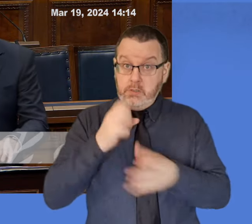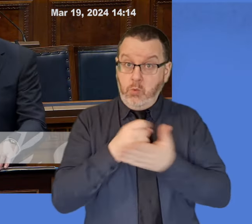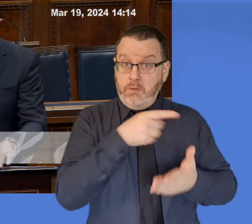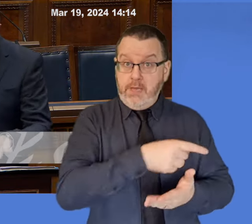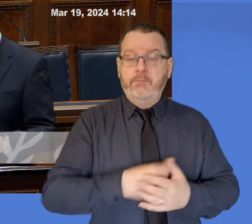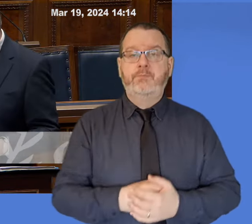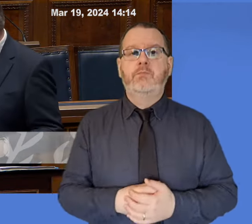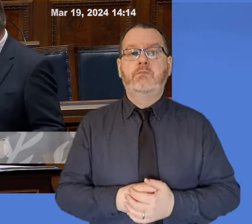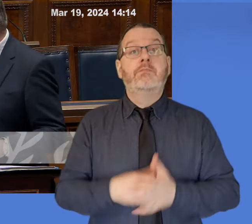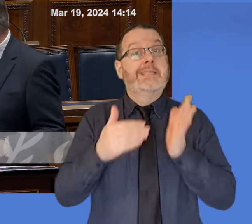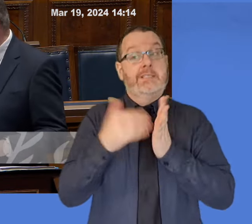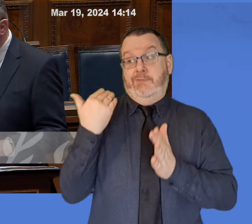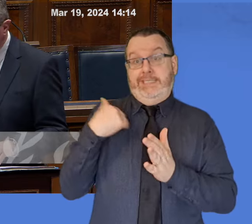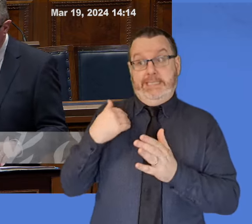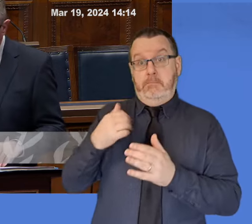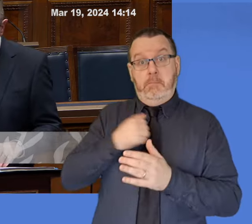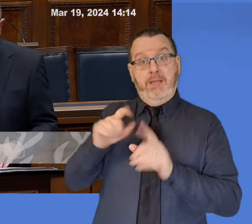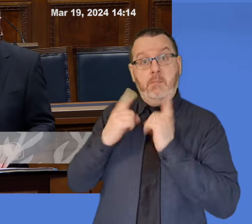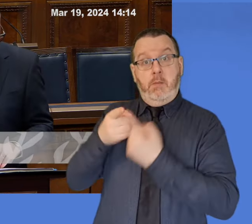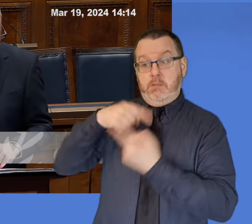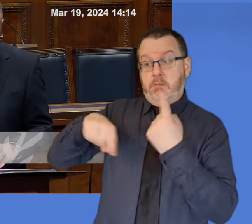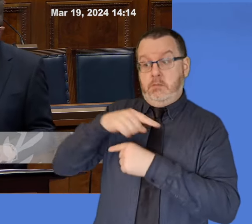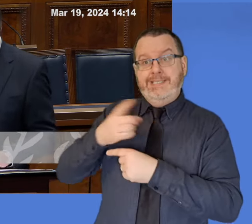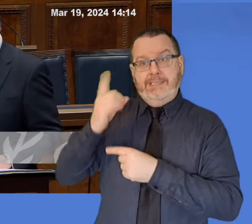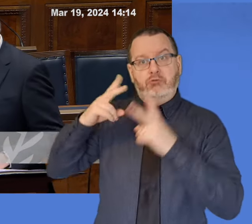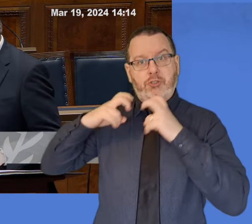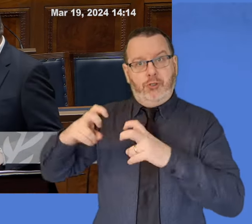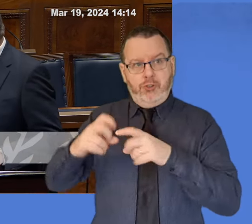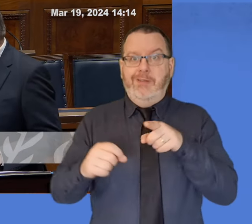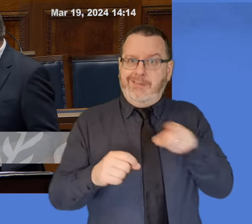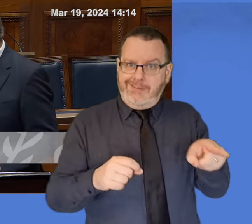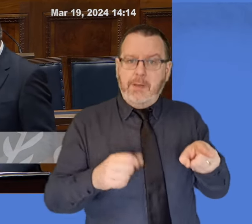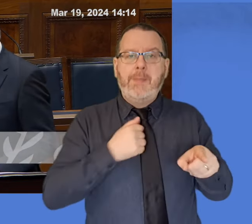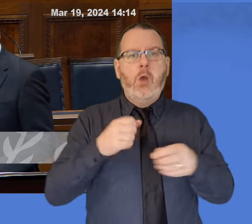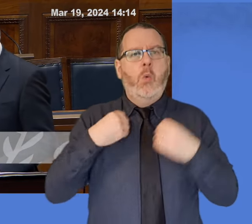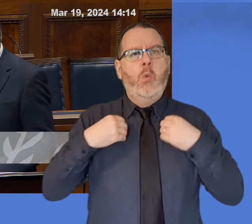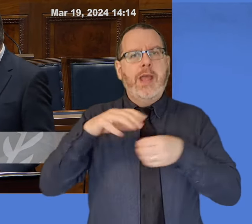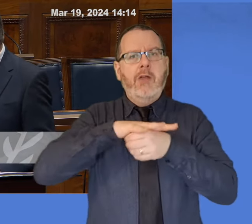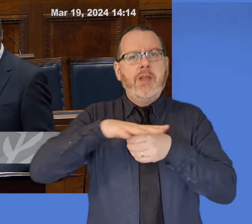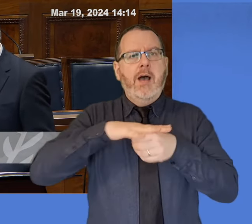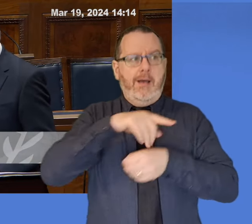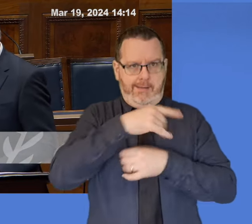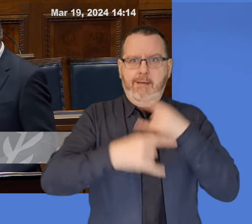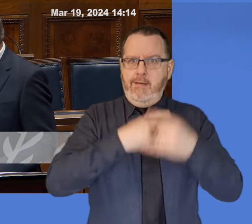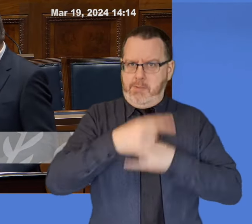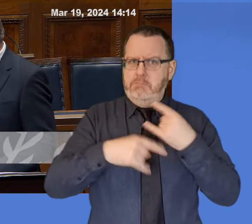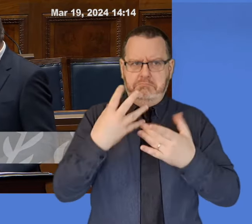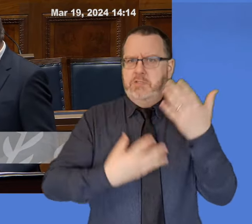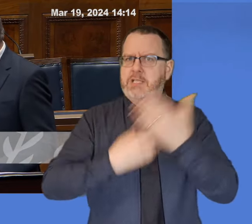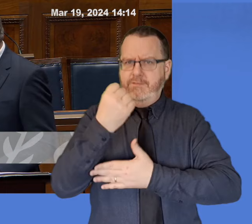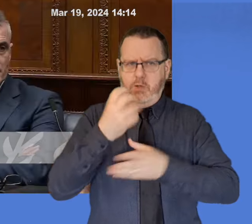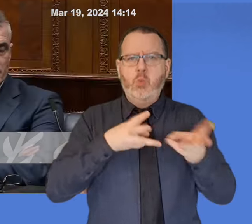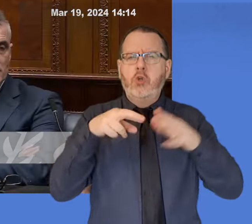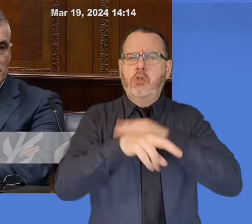aware of this facility actually in my own constituency, where this has happened very successfully. And it's a process that is not often